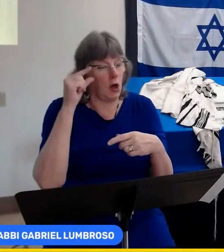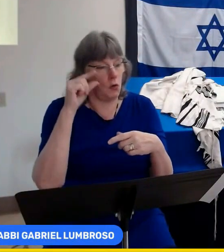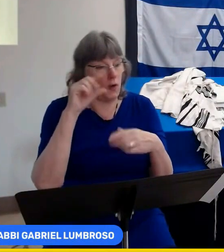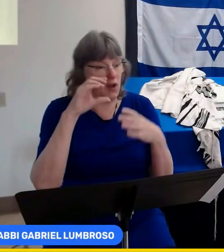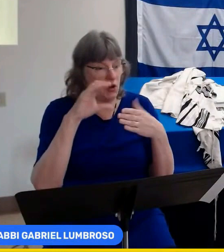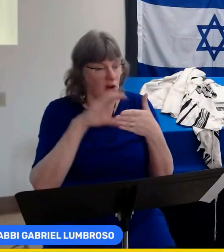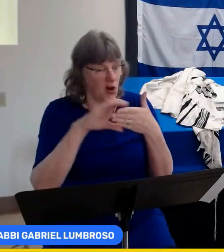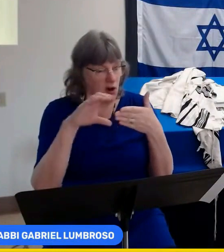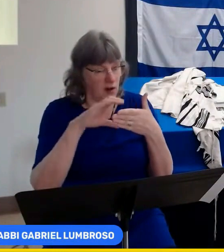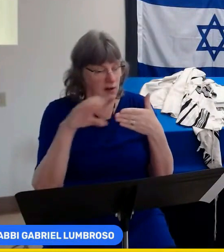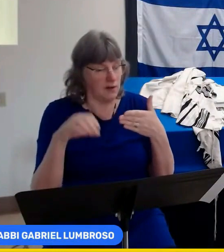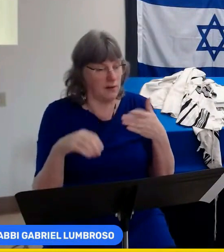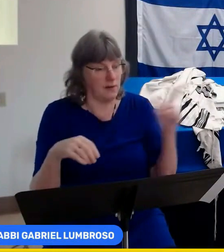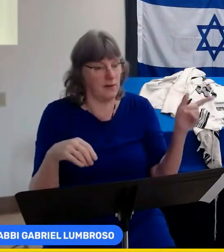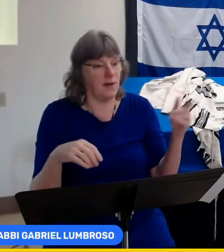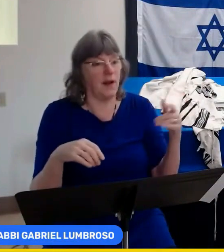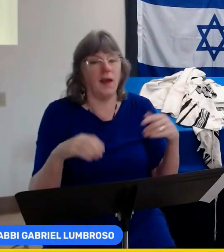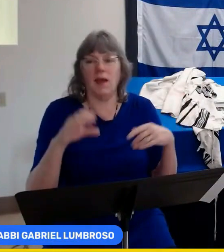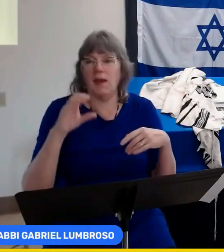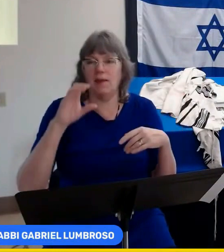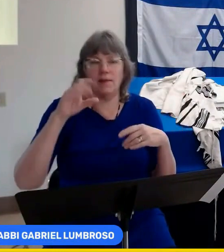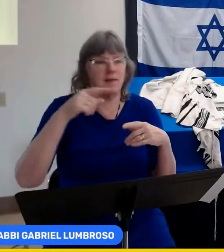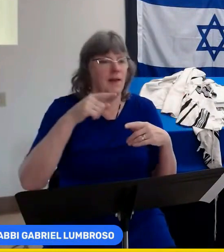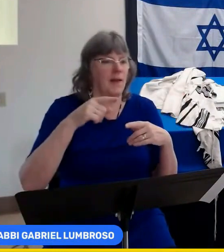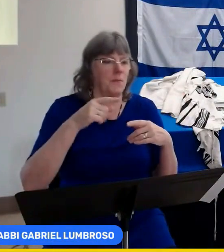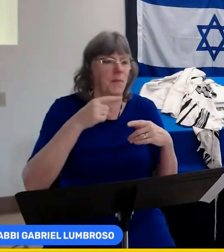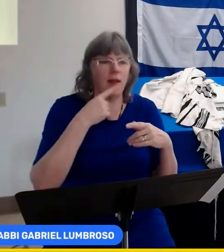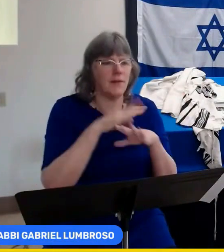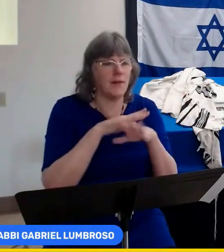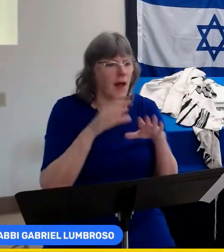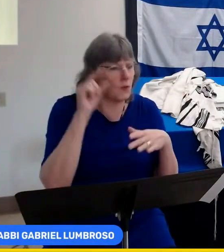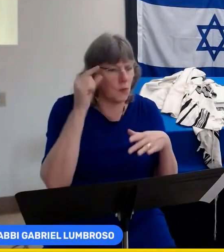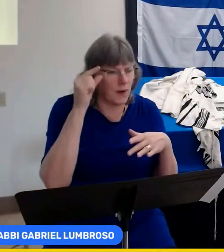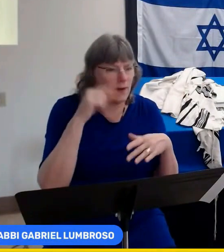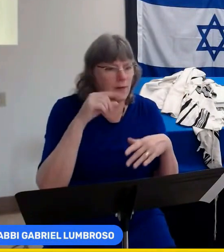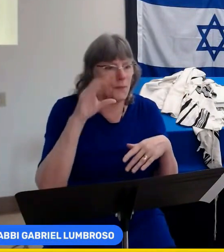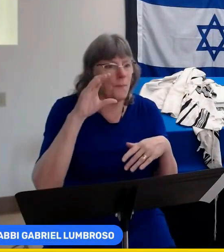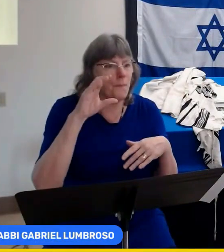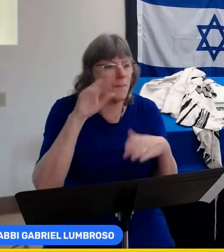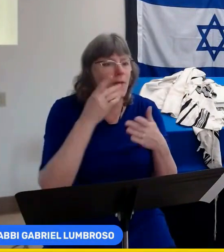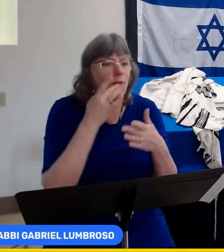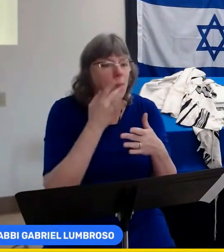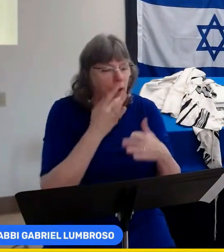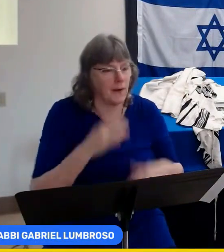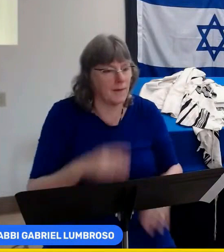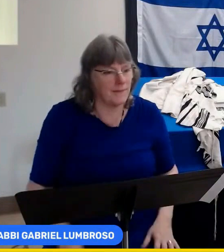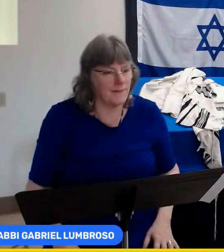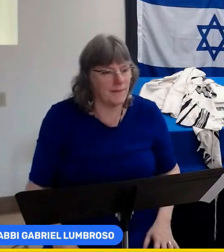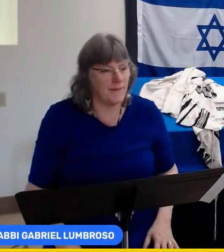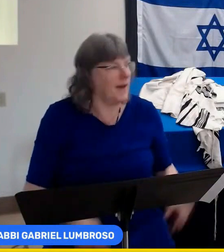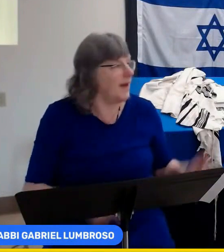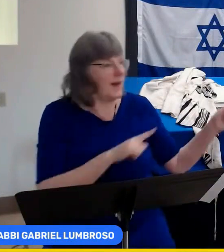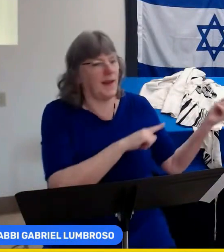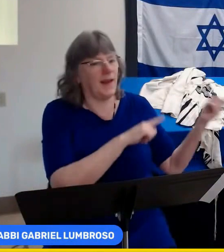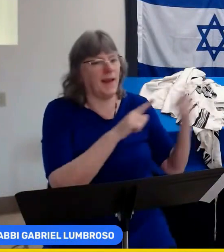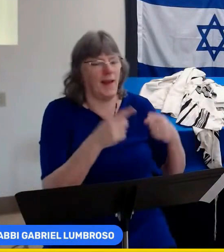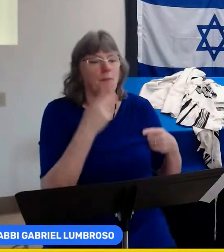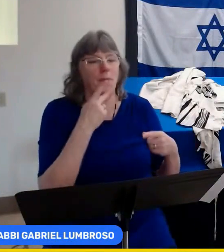Being a little colorblind didn't make any difference to me. Right at home with a pink green card. You know?